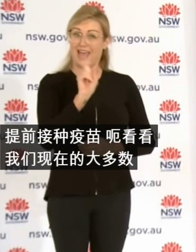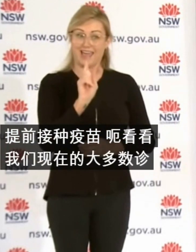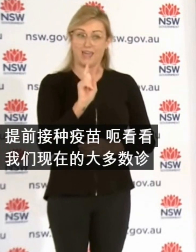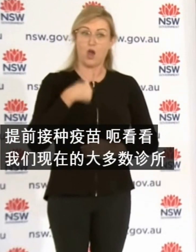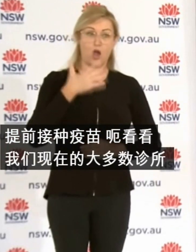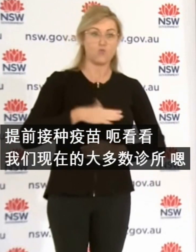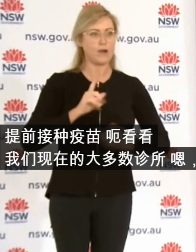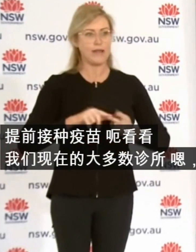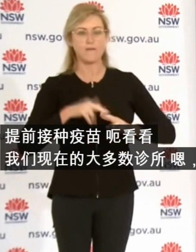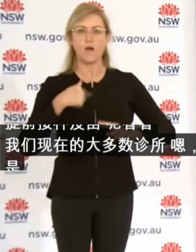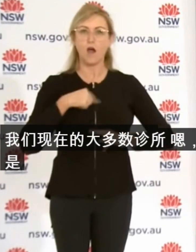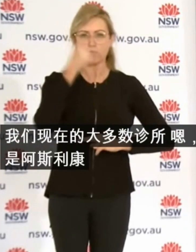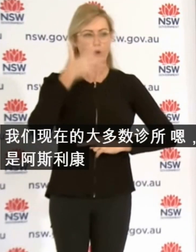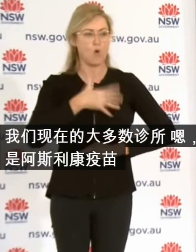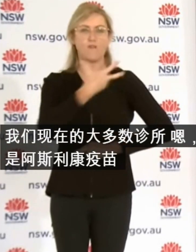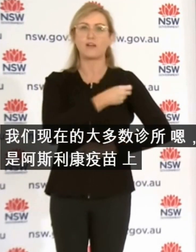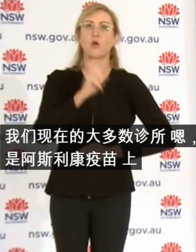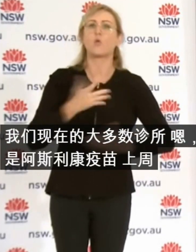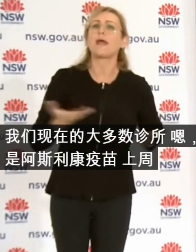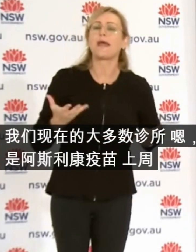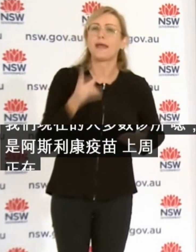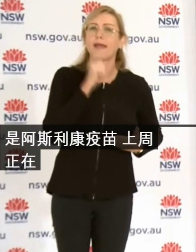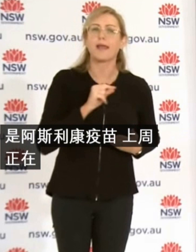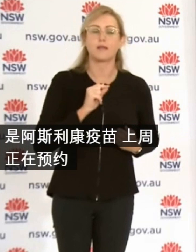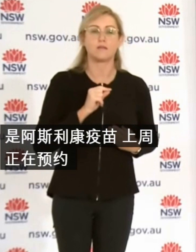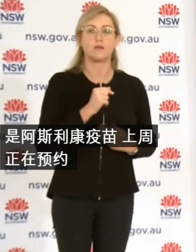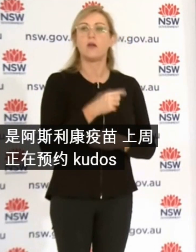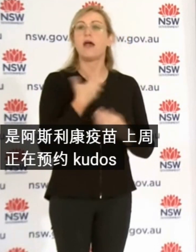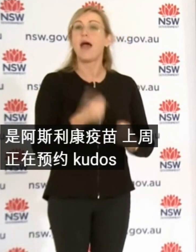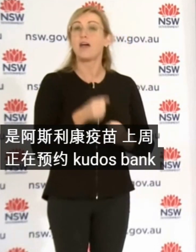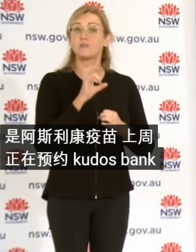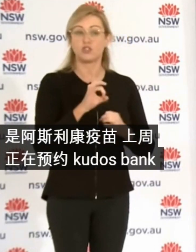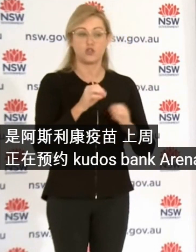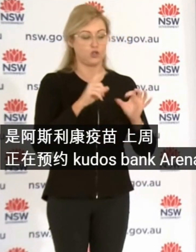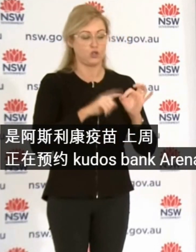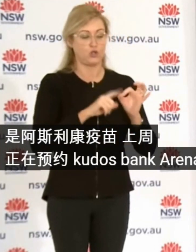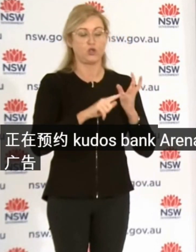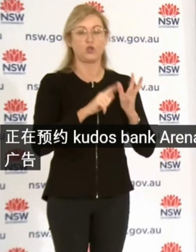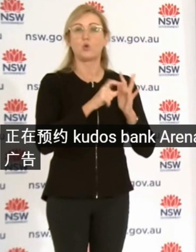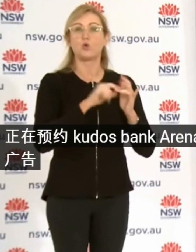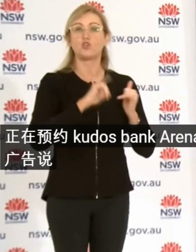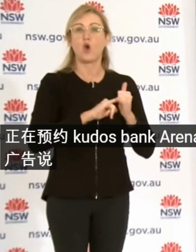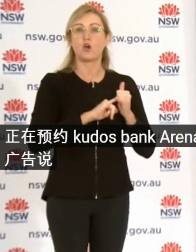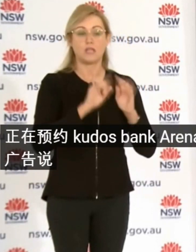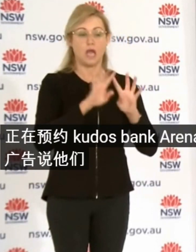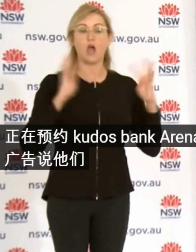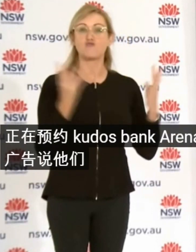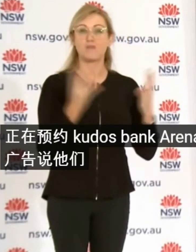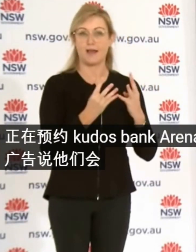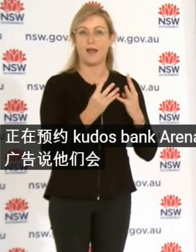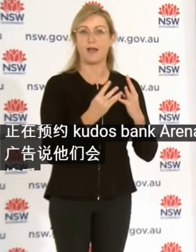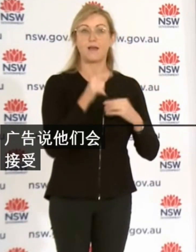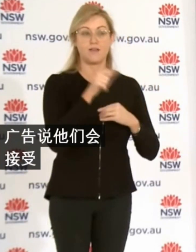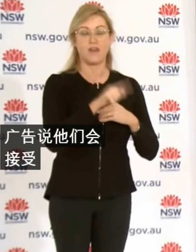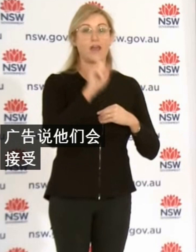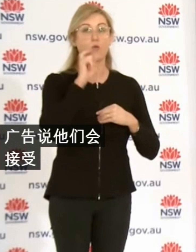clinics now, in particular for the AstraZeneca vaccine, are taking walk-in appointments. Kudos Bank Arena last week advertised that